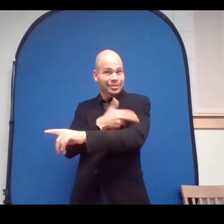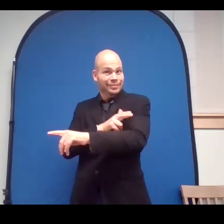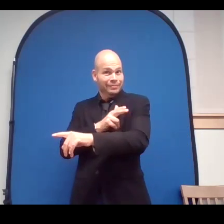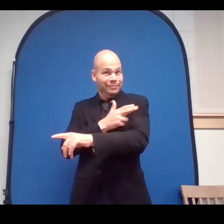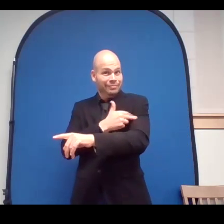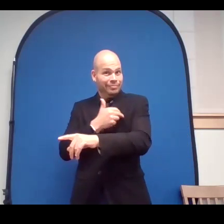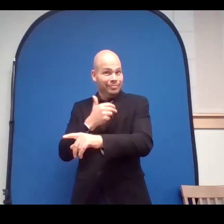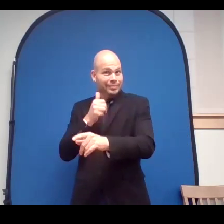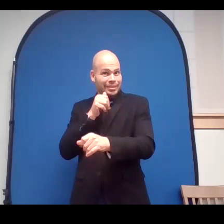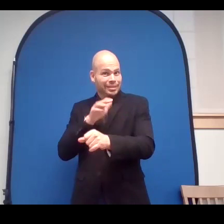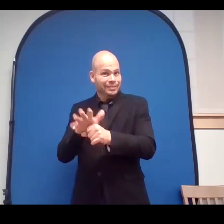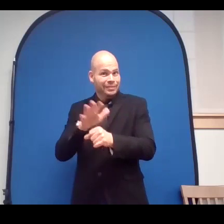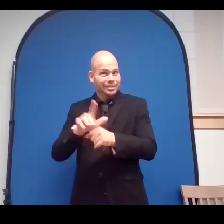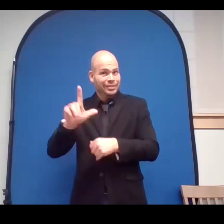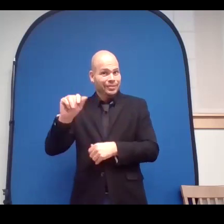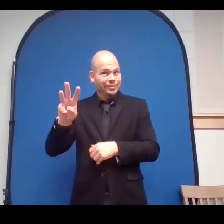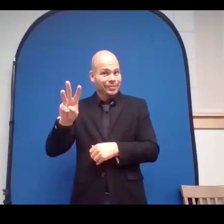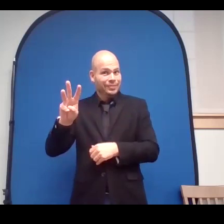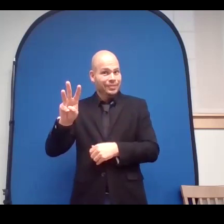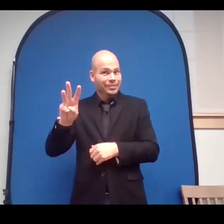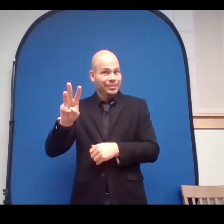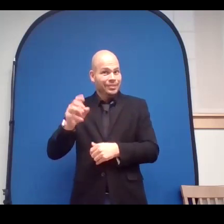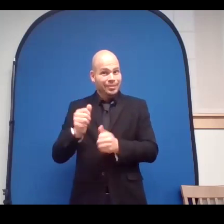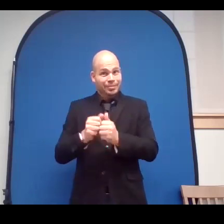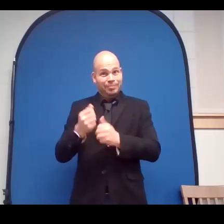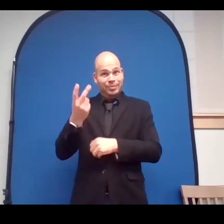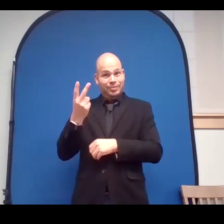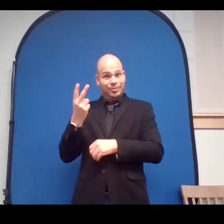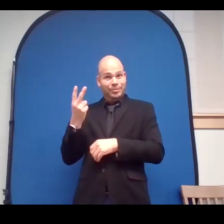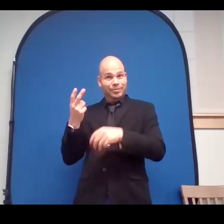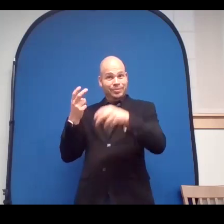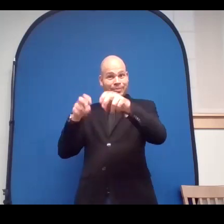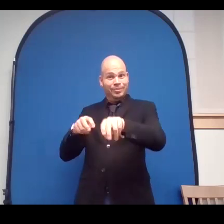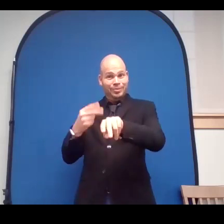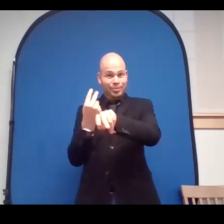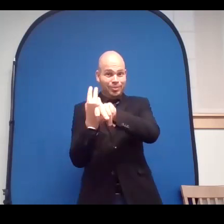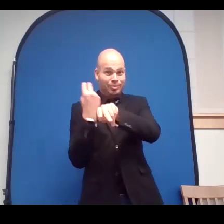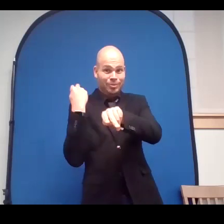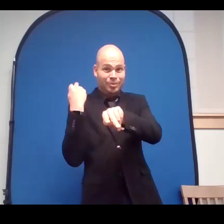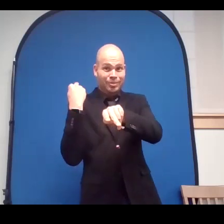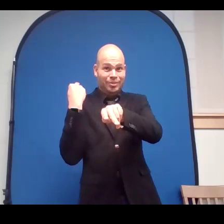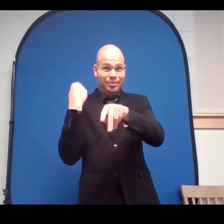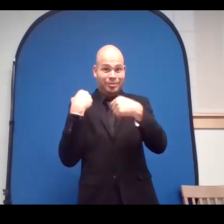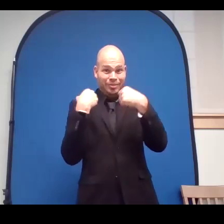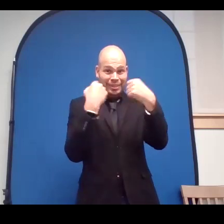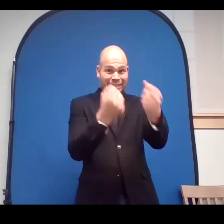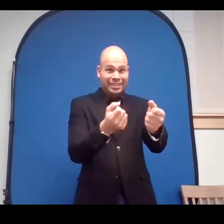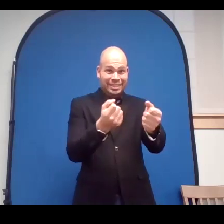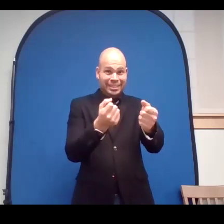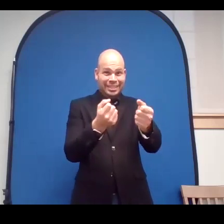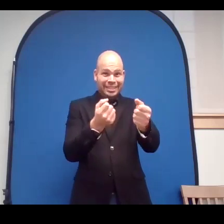two people watching him the whole way. Yes, sir. And one following. Yes, sir. And